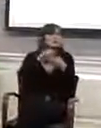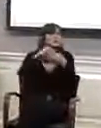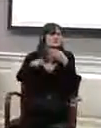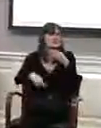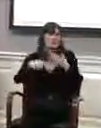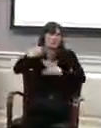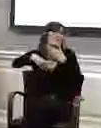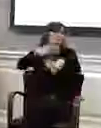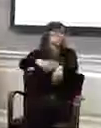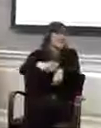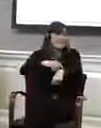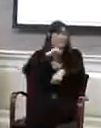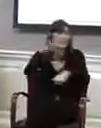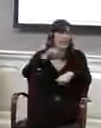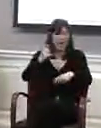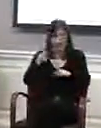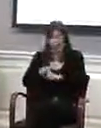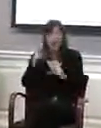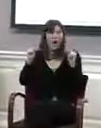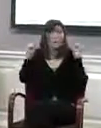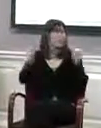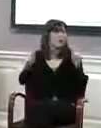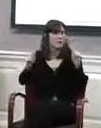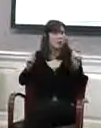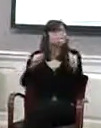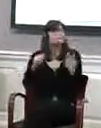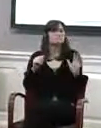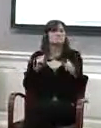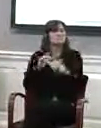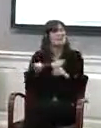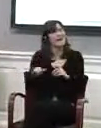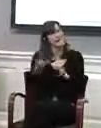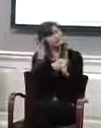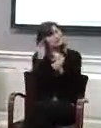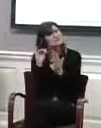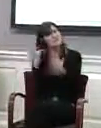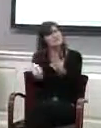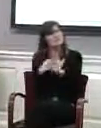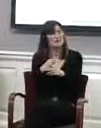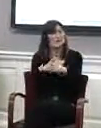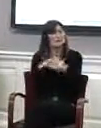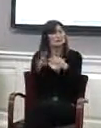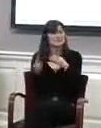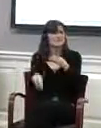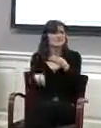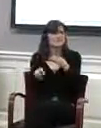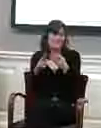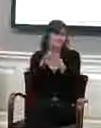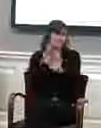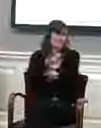is, I think, very typical for the kinds of responses we have had, for example, went back to school.